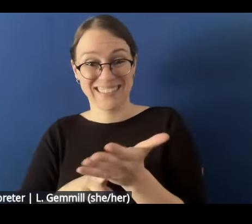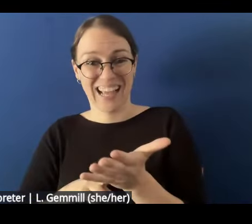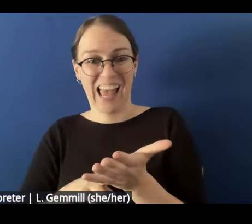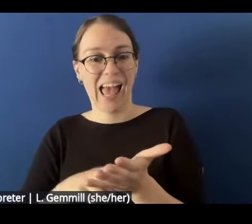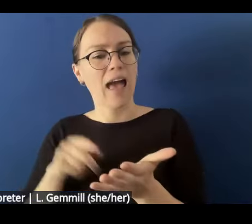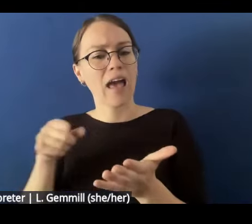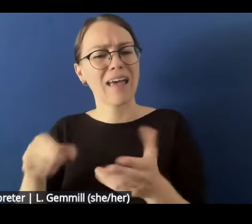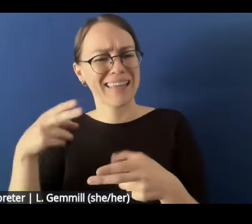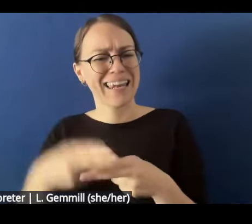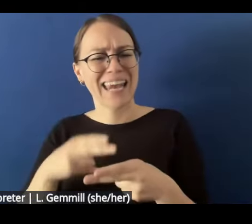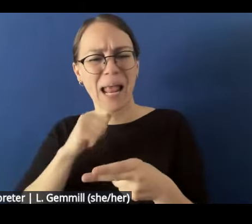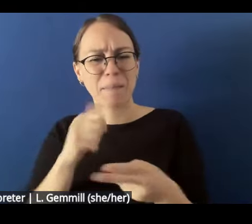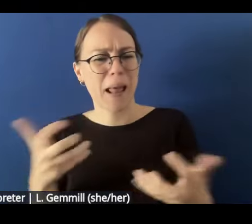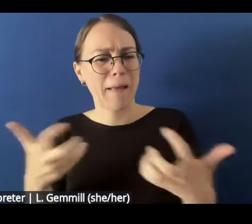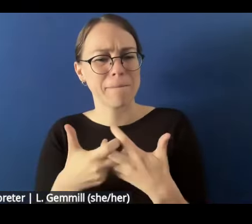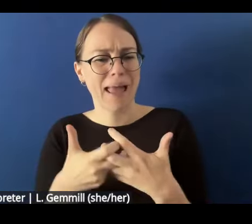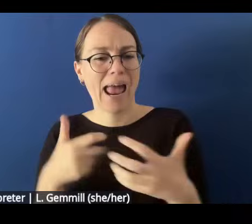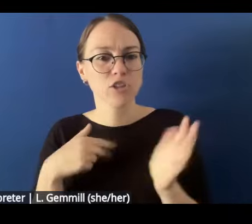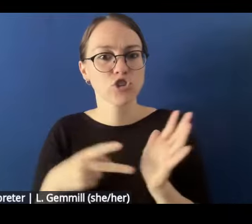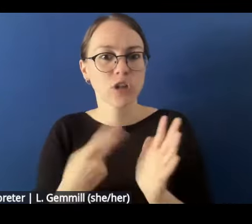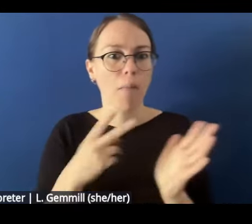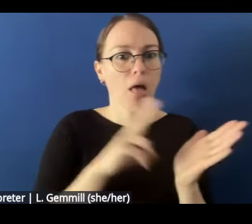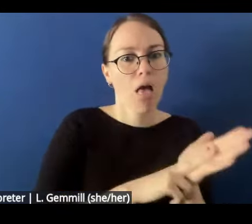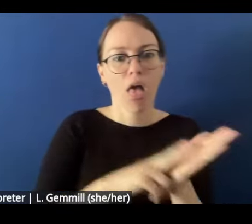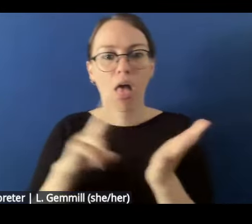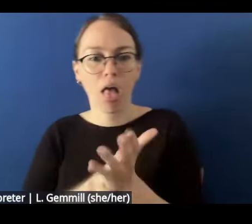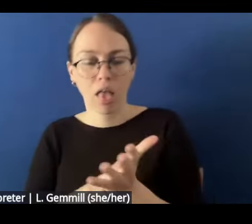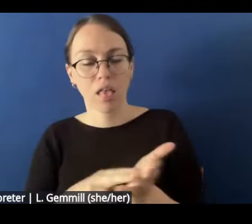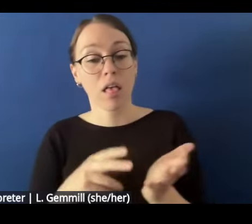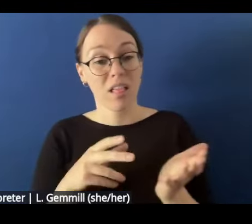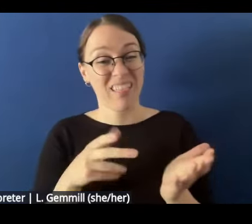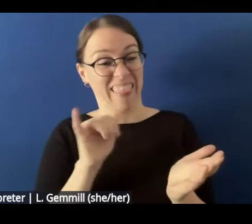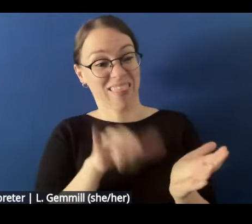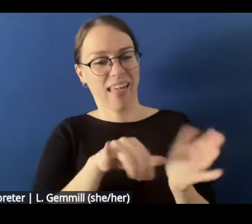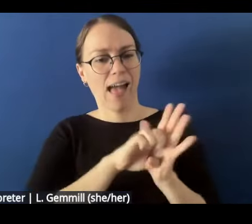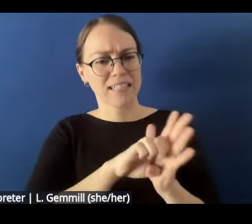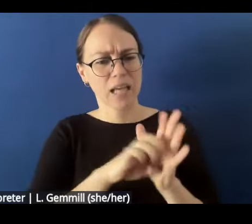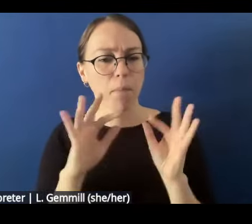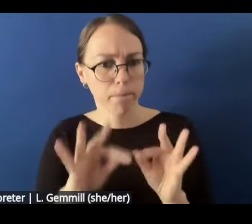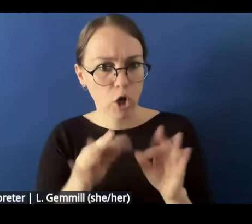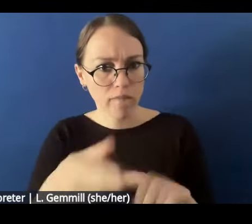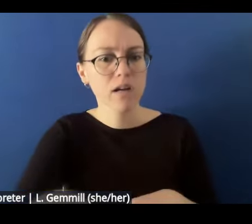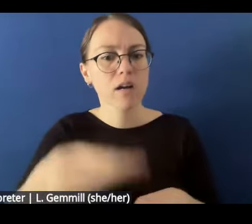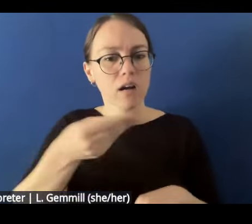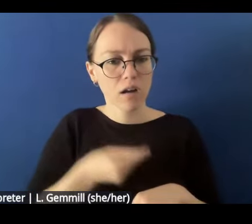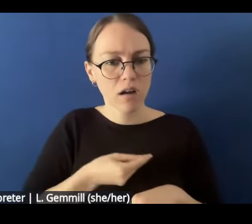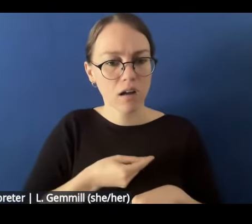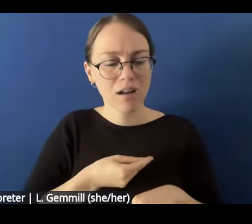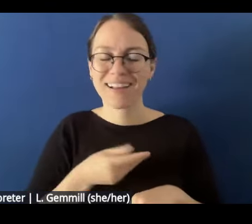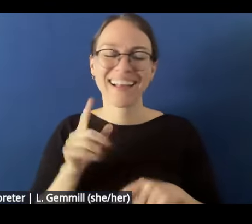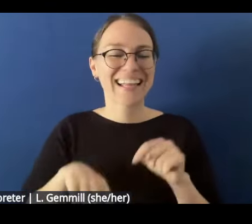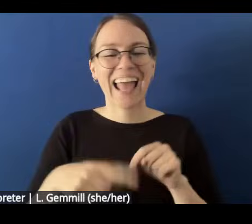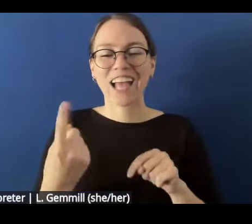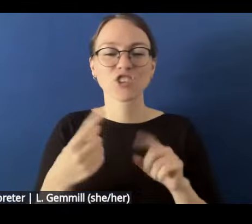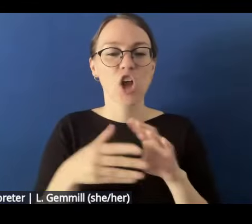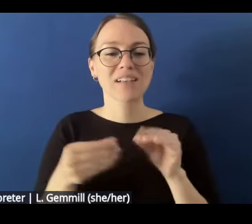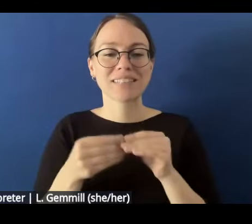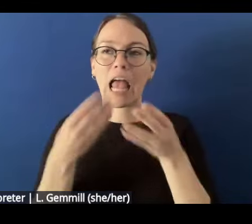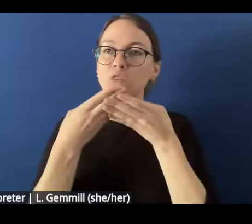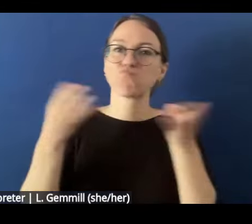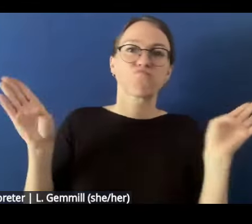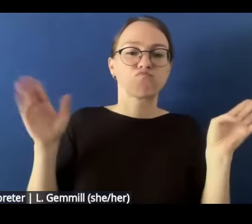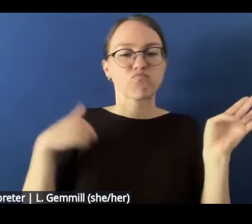match. That's something that gives us something to look at rather than just saying at a high level, I'm challenging all of the signatures in